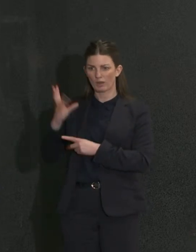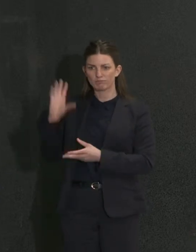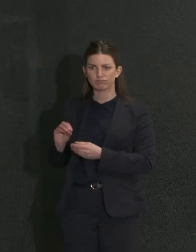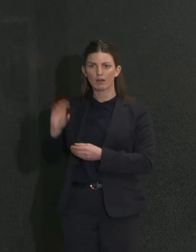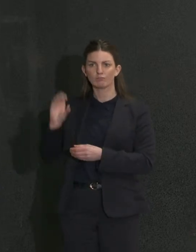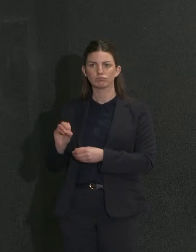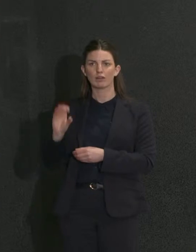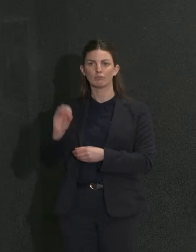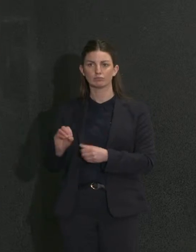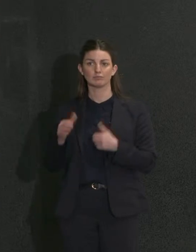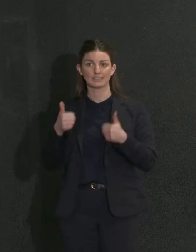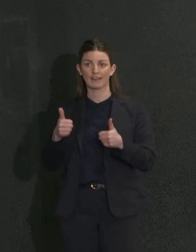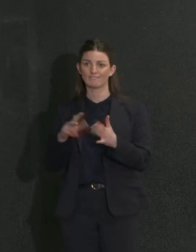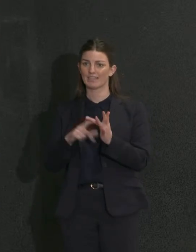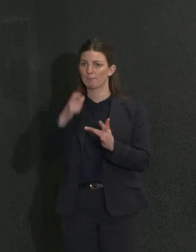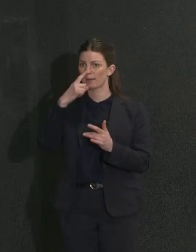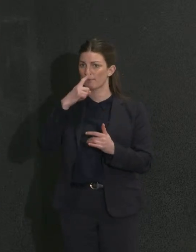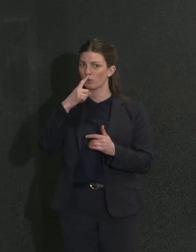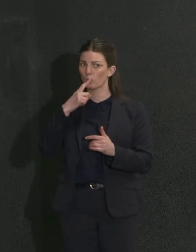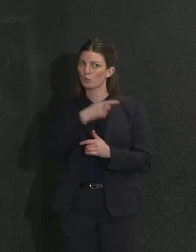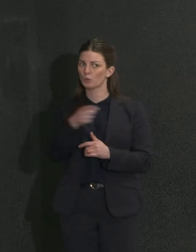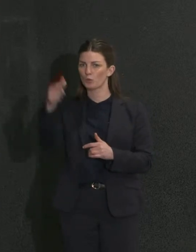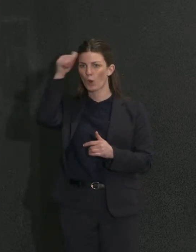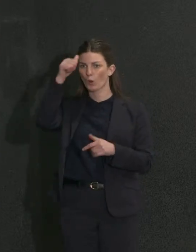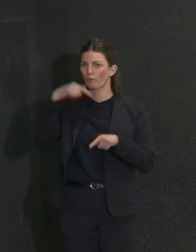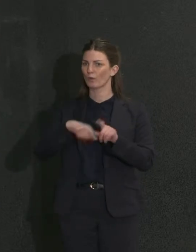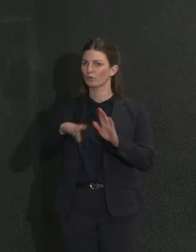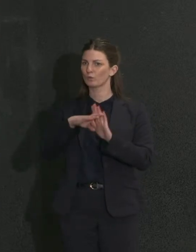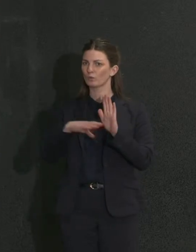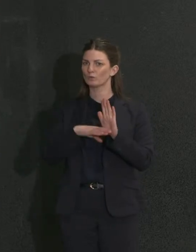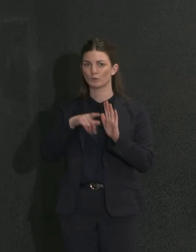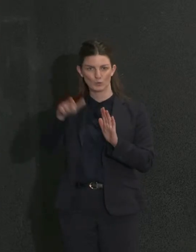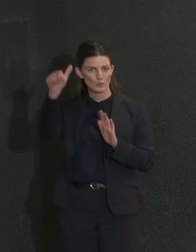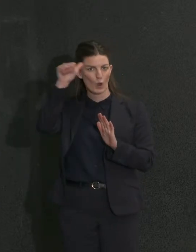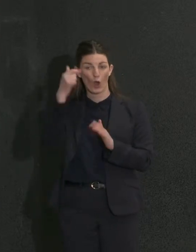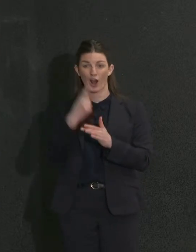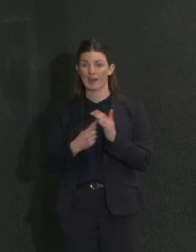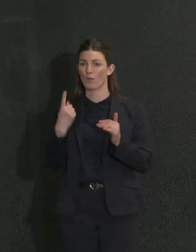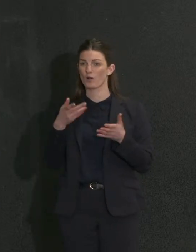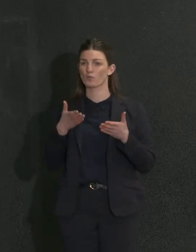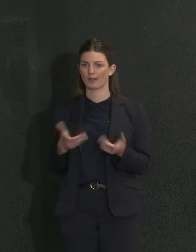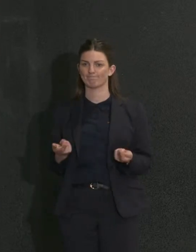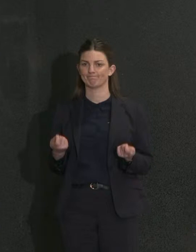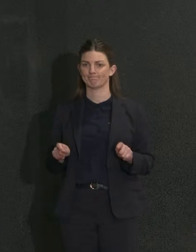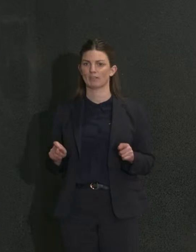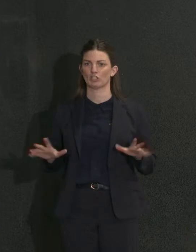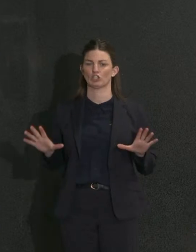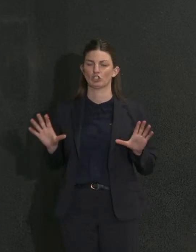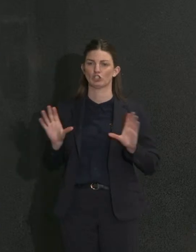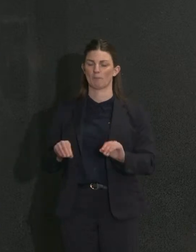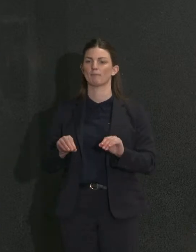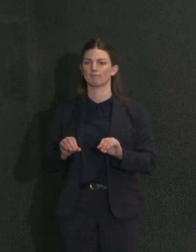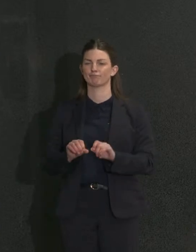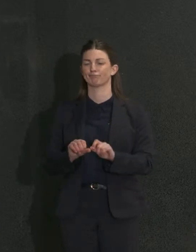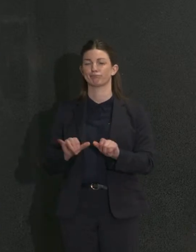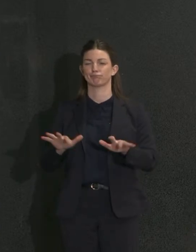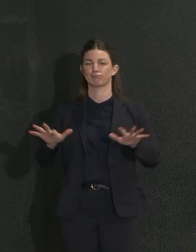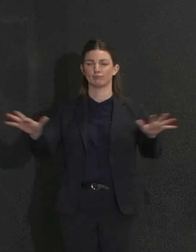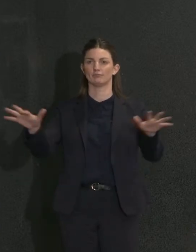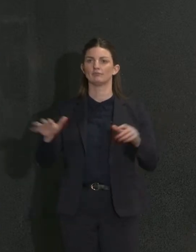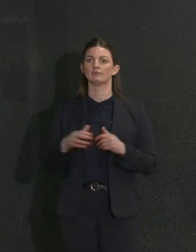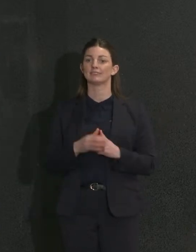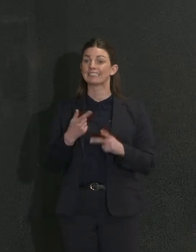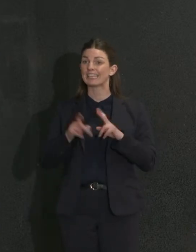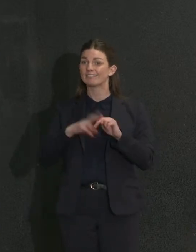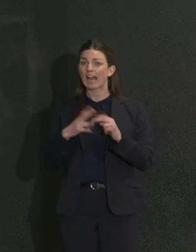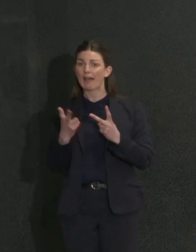Victorians know what has to be done. They know that there's no alternative. If we had another lever to pull, another weapon to